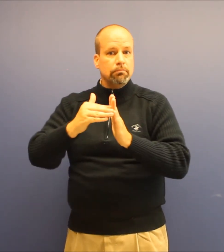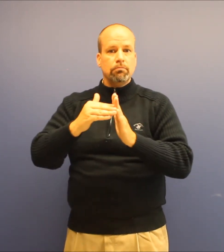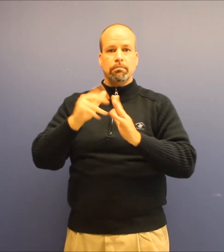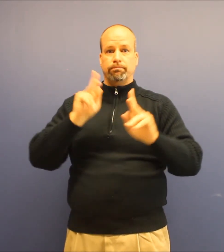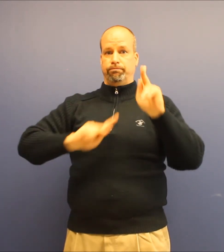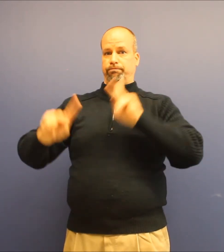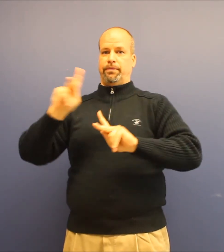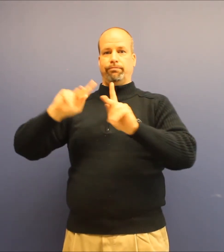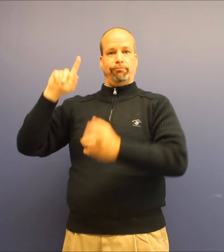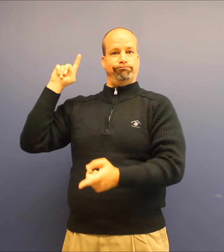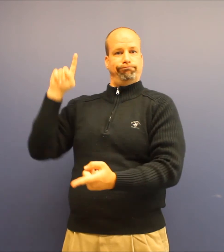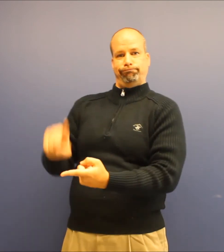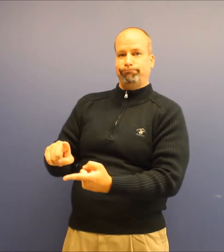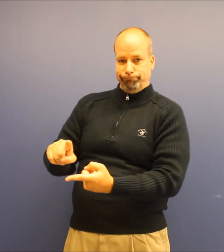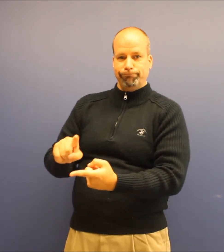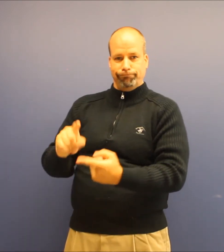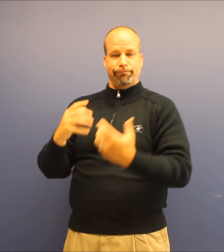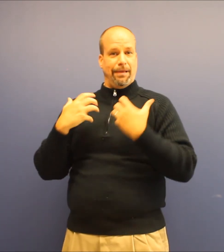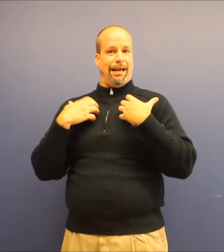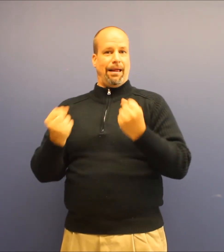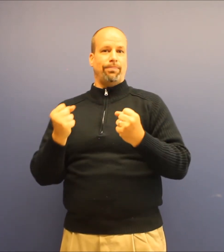care coverage in the next 10 years,